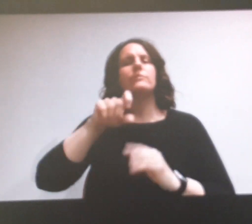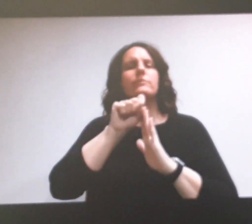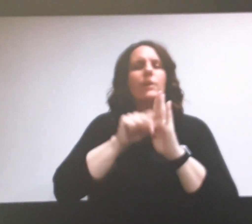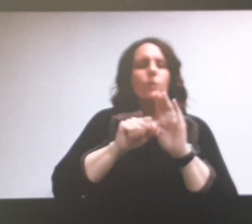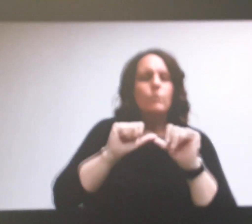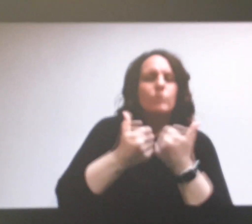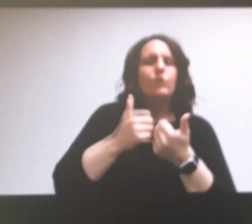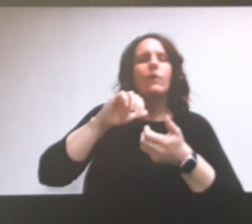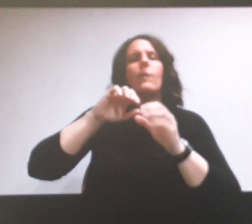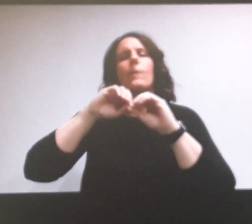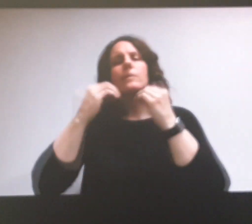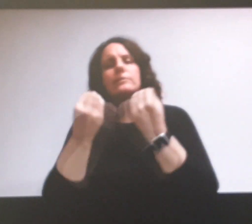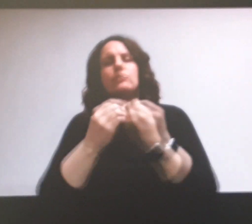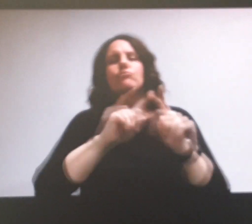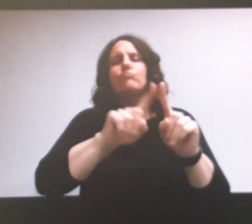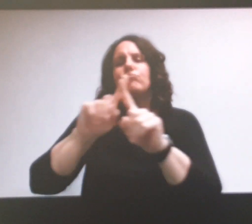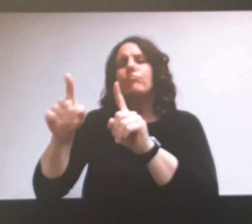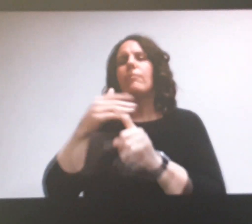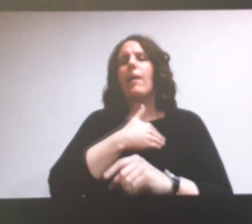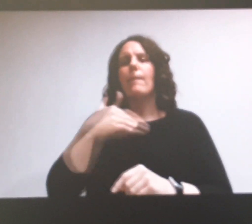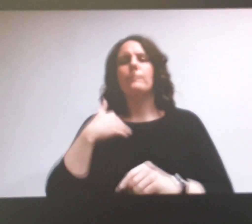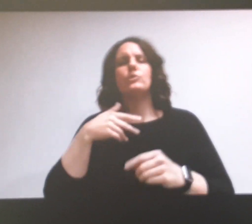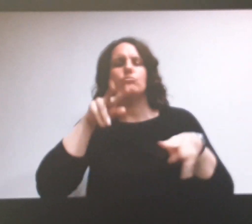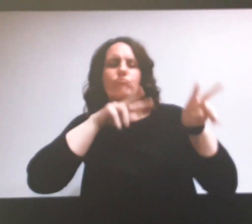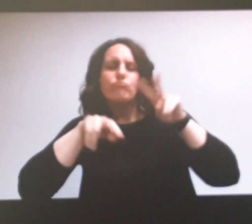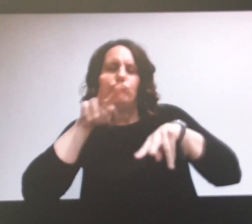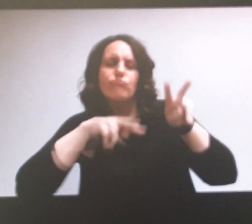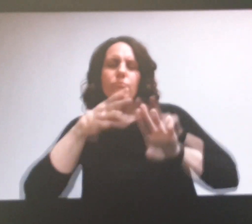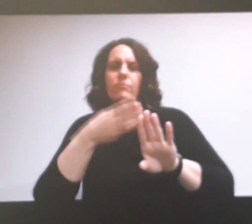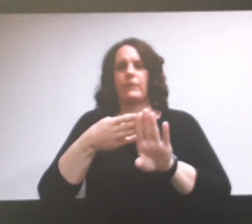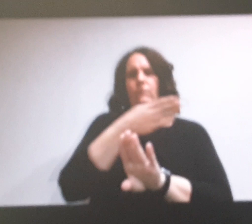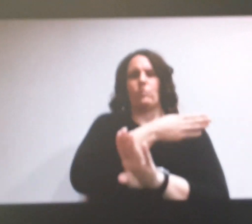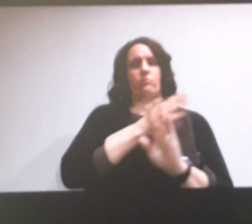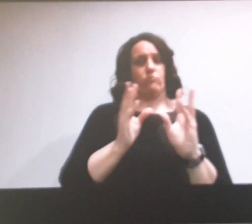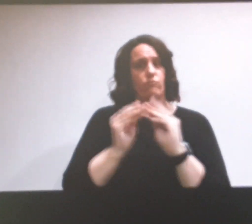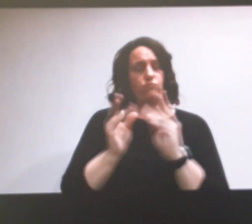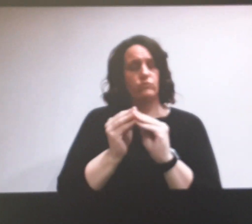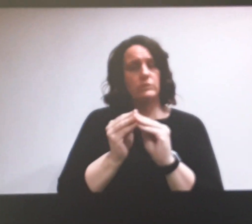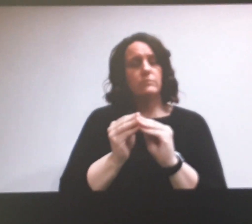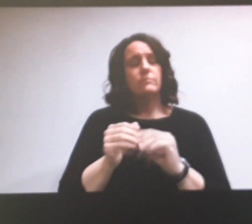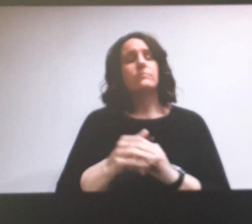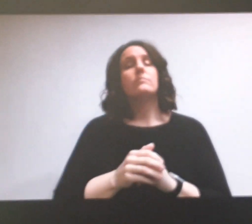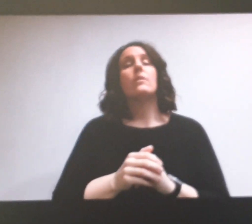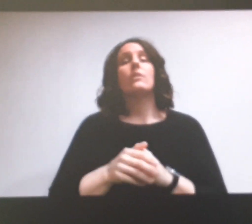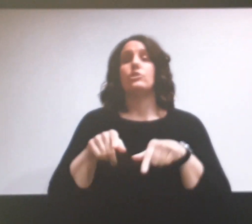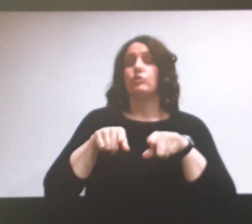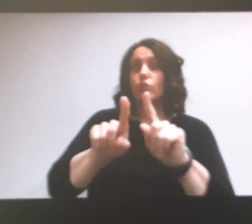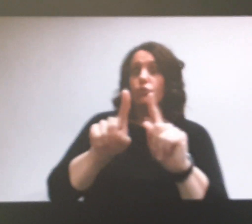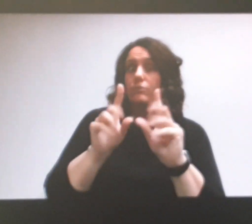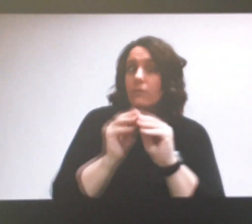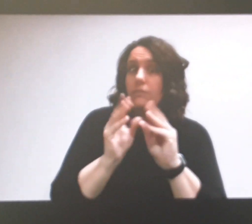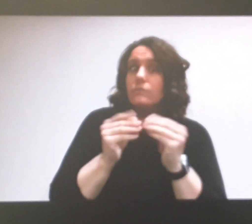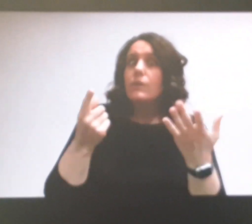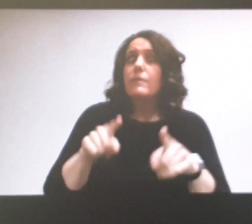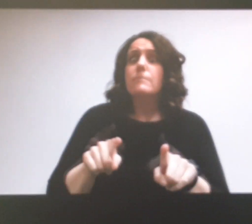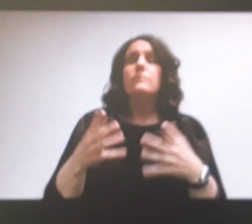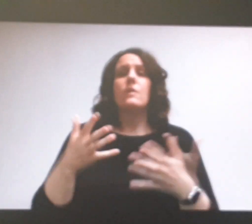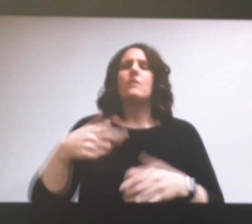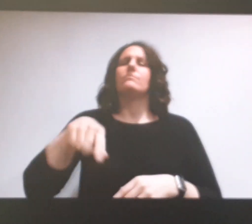information, we will send it to members and other organizations and agencies to evaluate it. And during